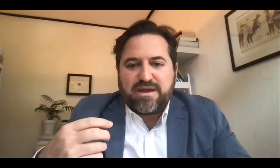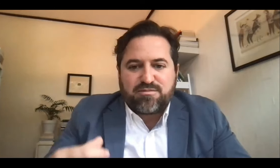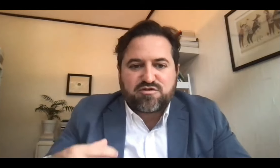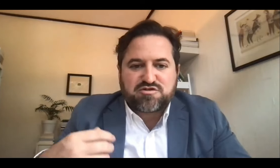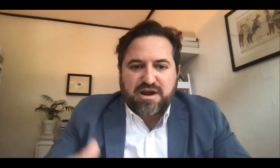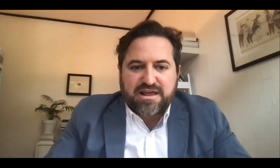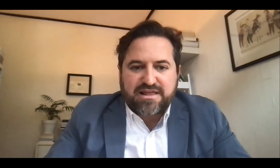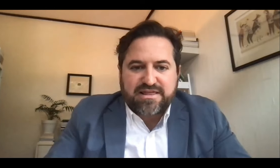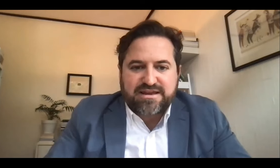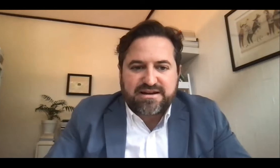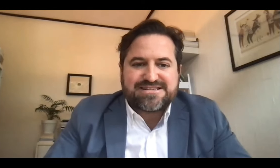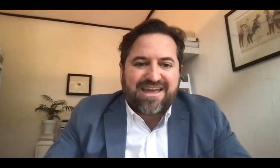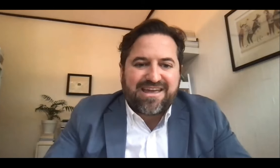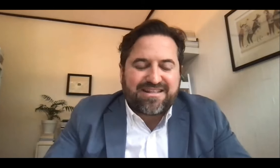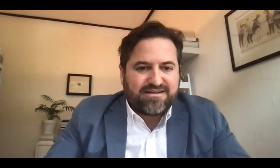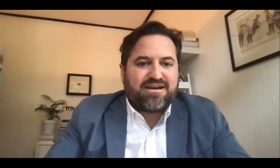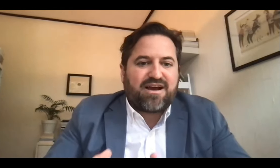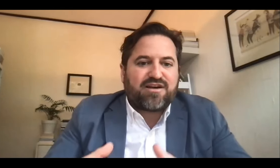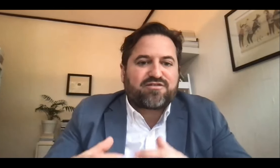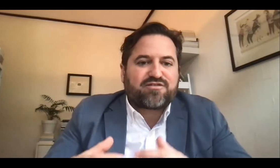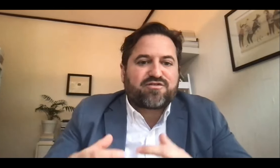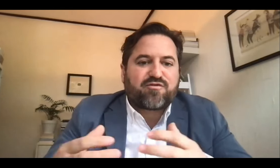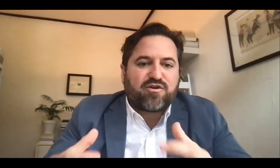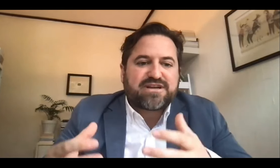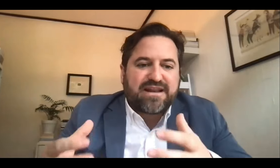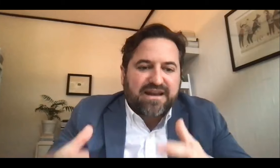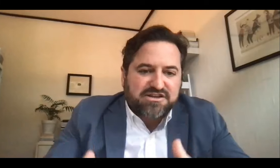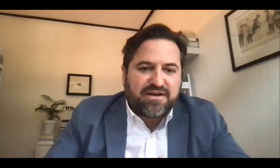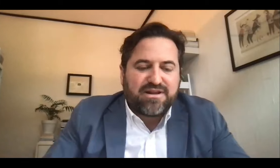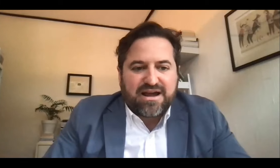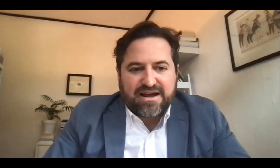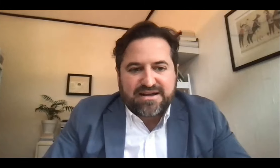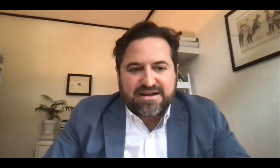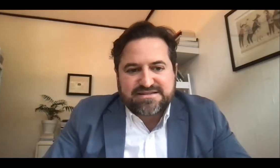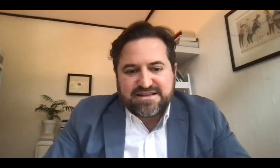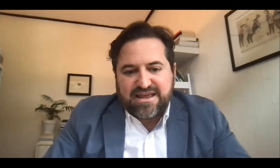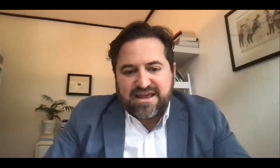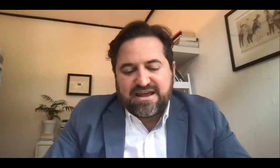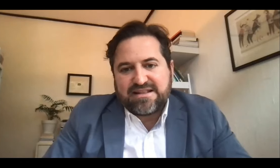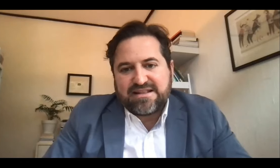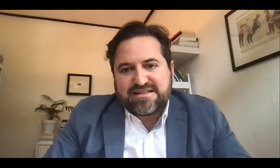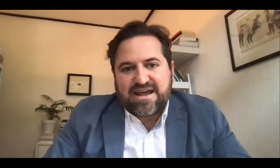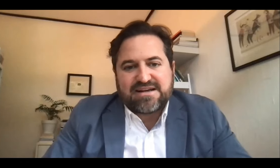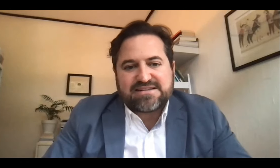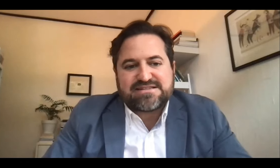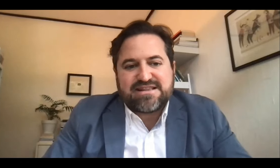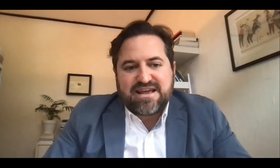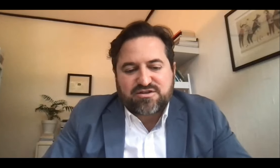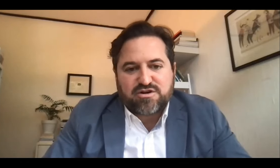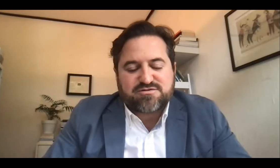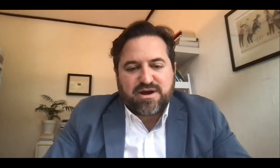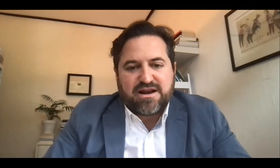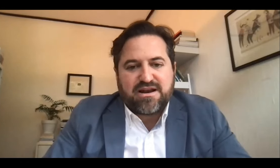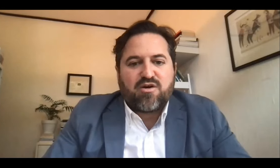to strengthen the state as, of course, at the national level, as the entity, as the actor, of course, as